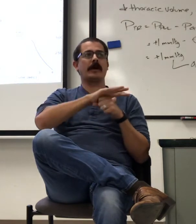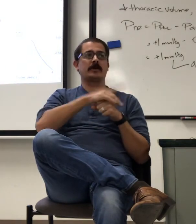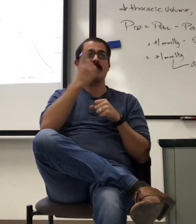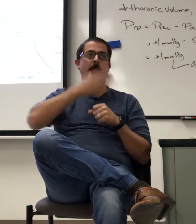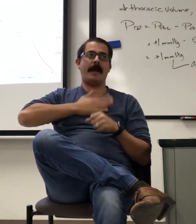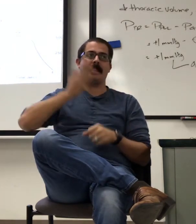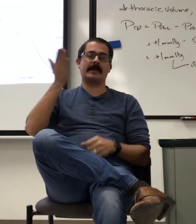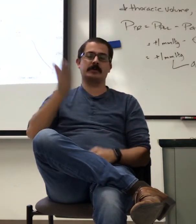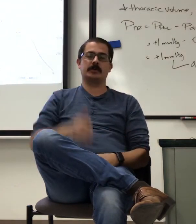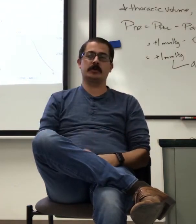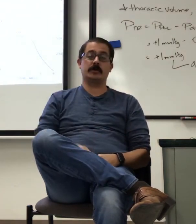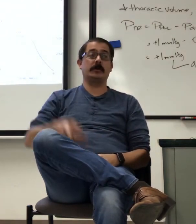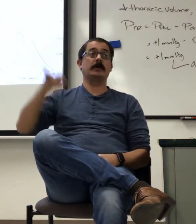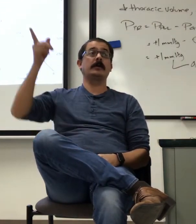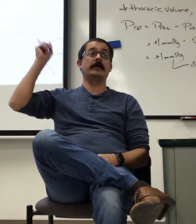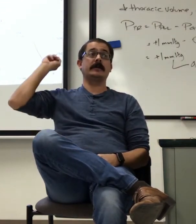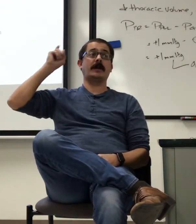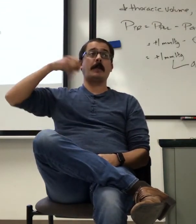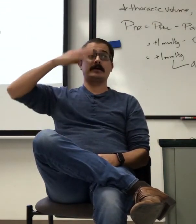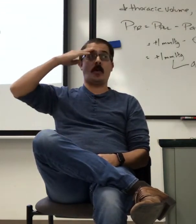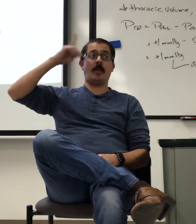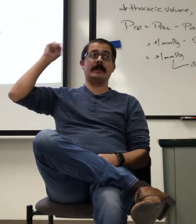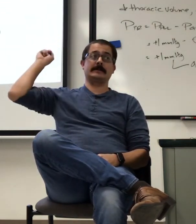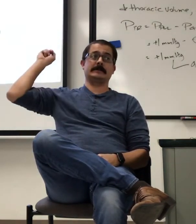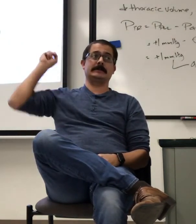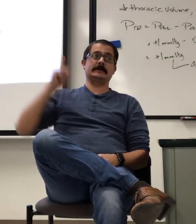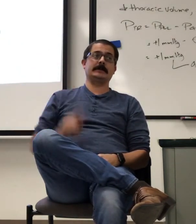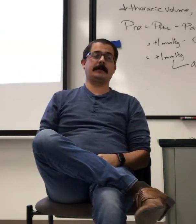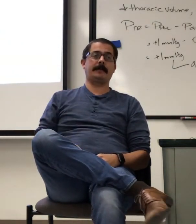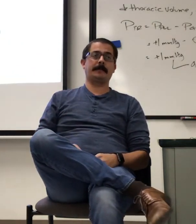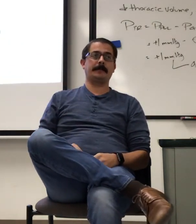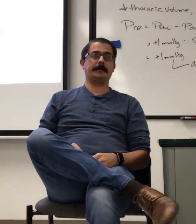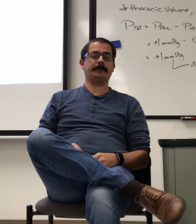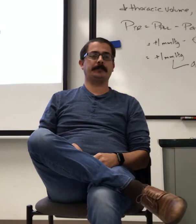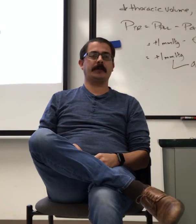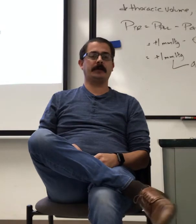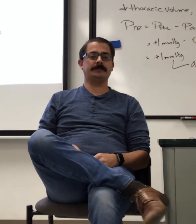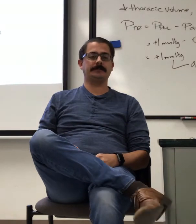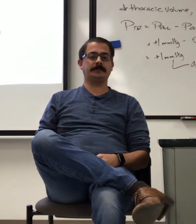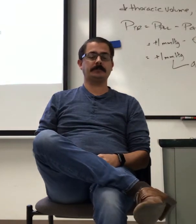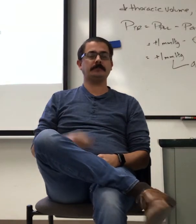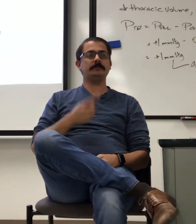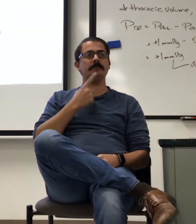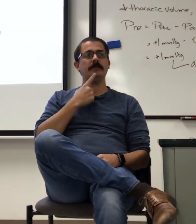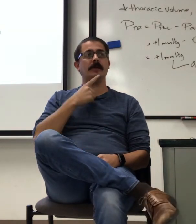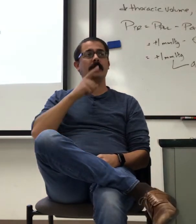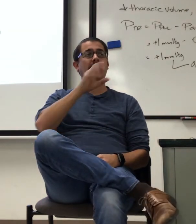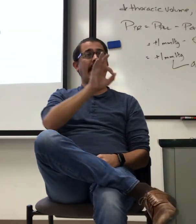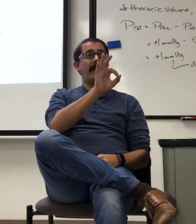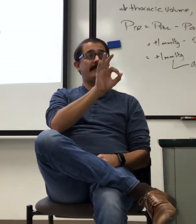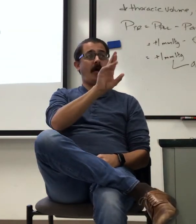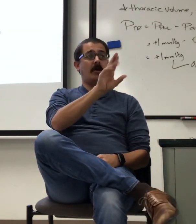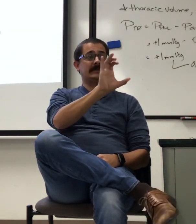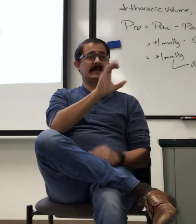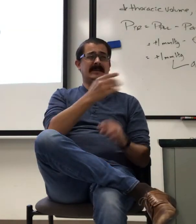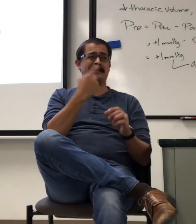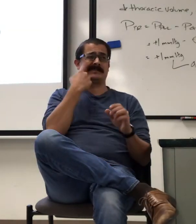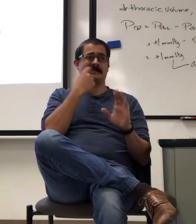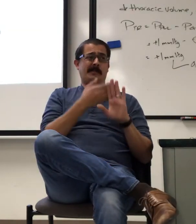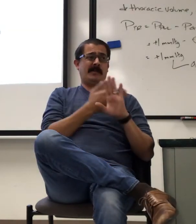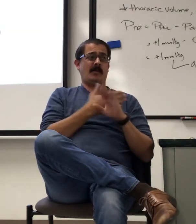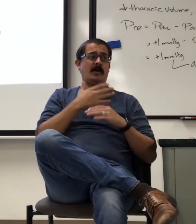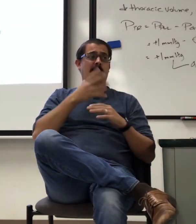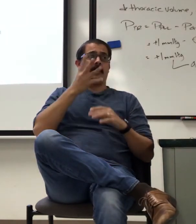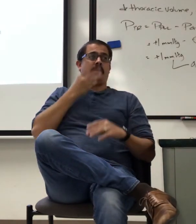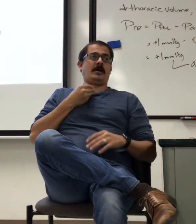this, here you got to know. So, all right, so what I said was, this is FRC before you take a breath in, you're at